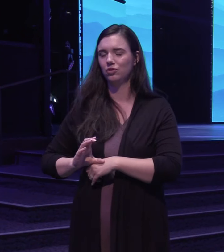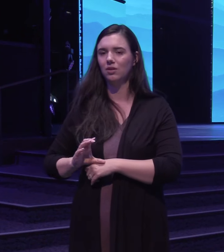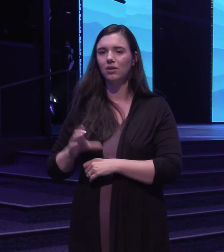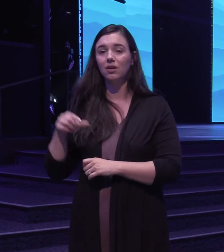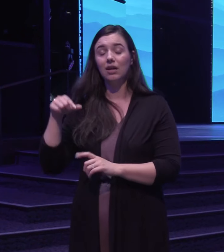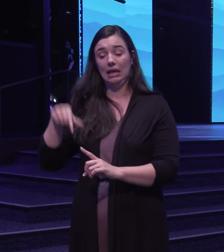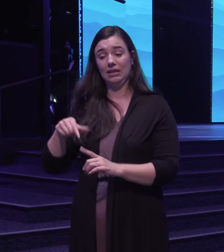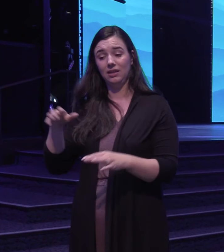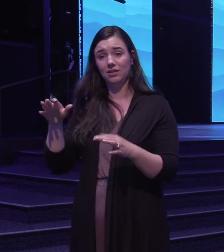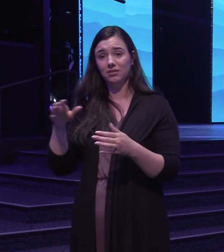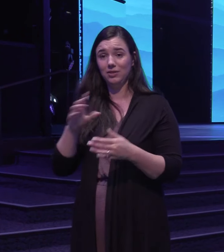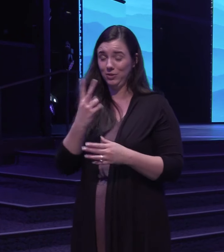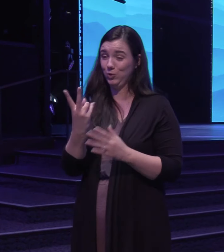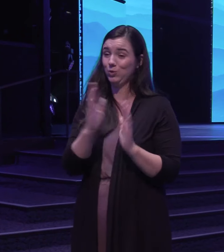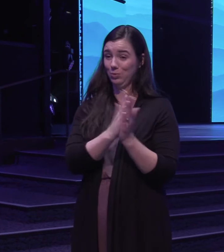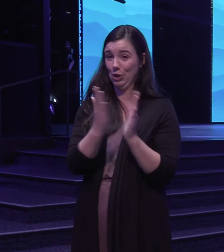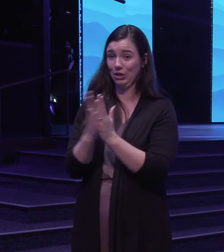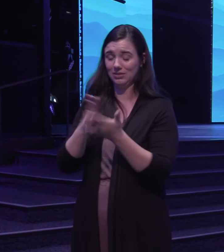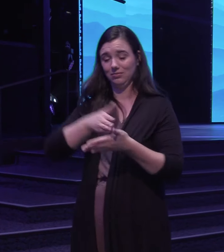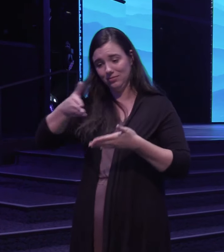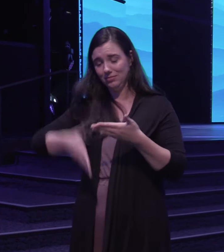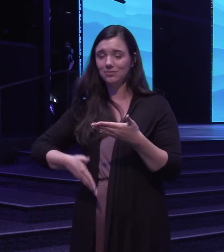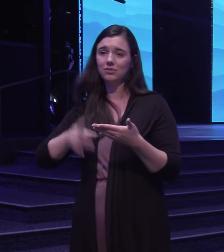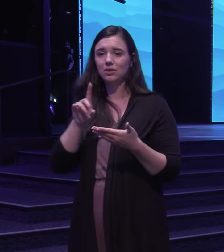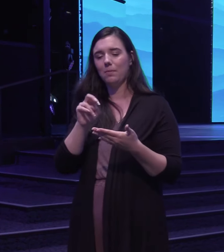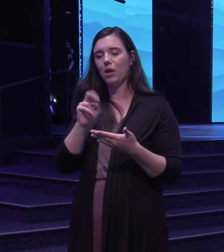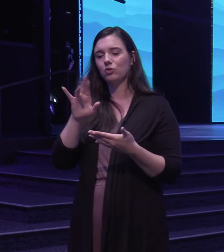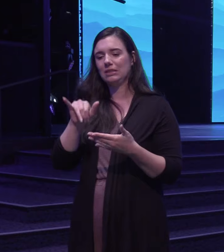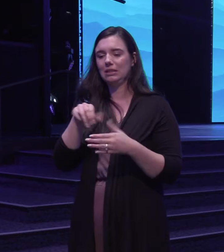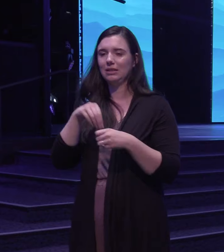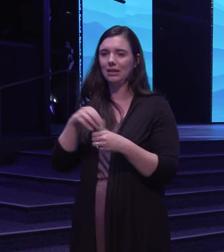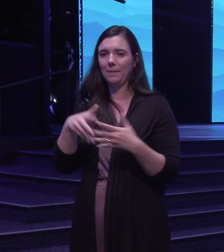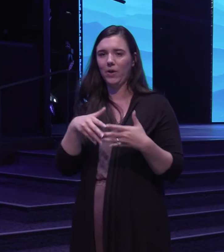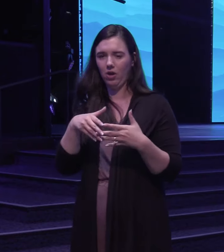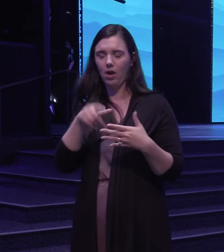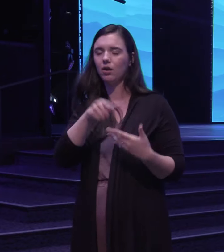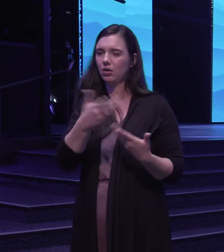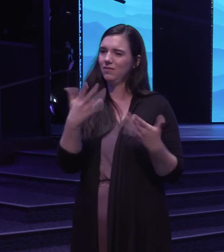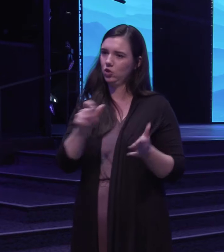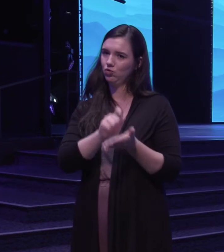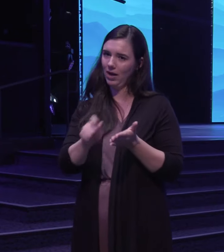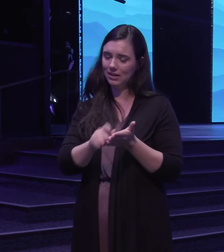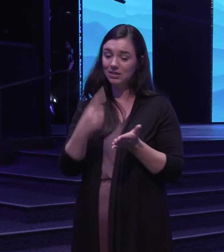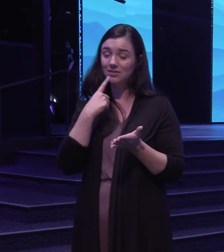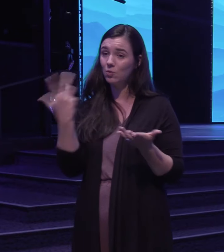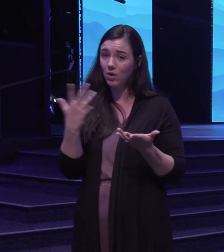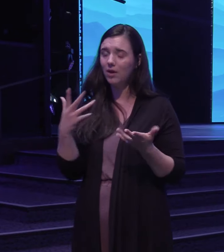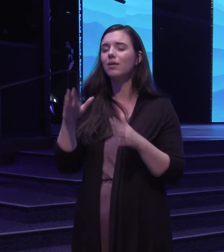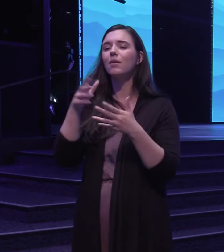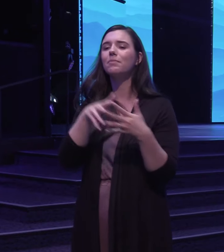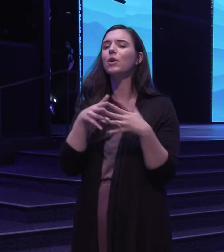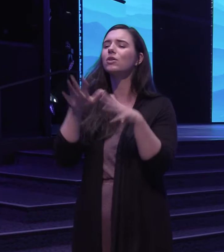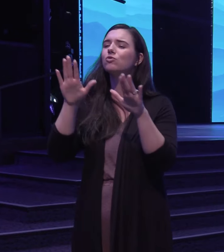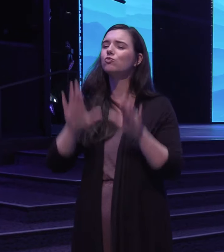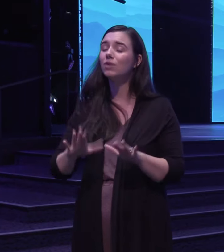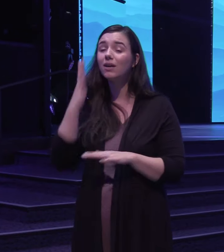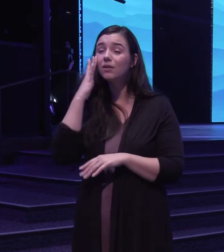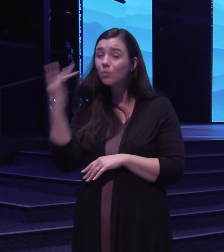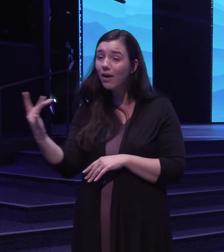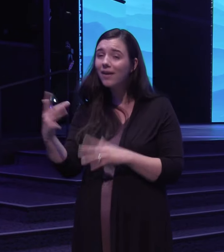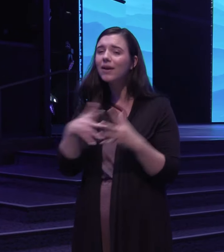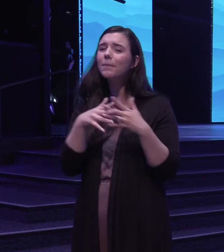he concluded his two-volume set, Democracy in America, by saying, America is great because